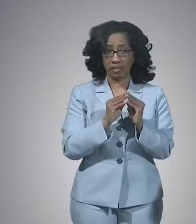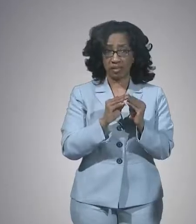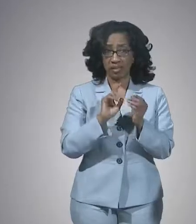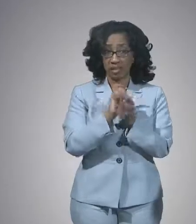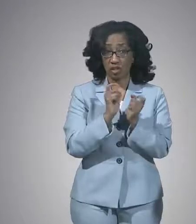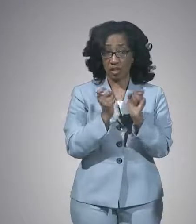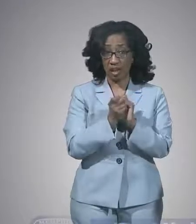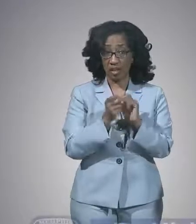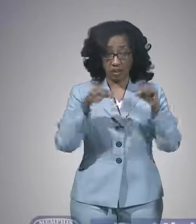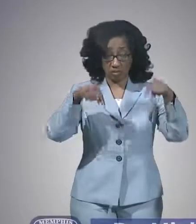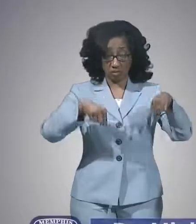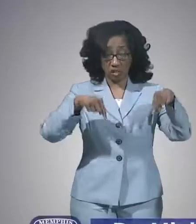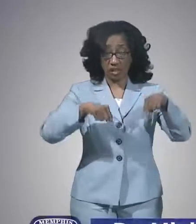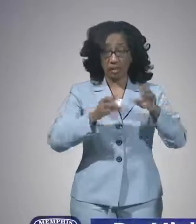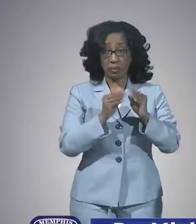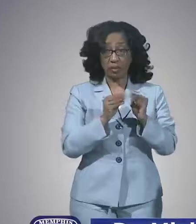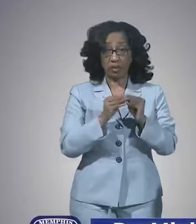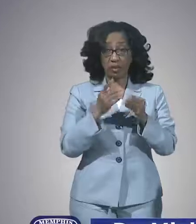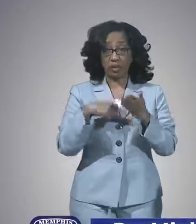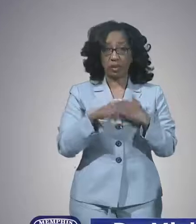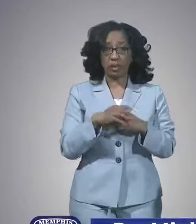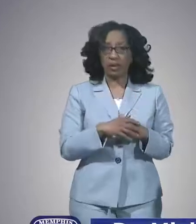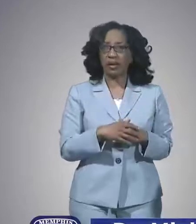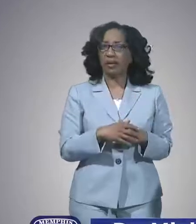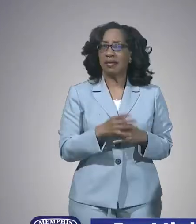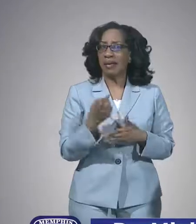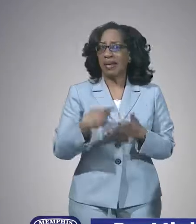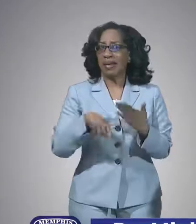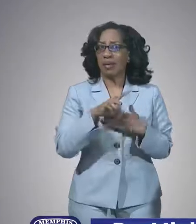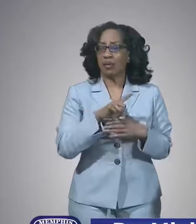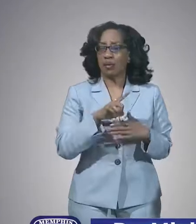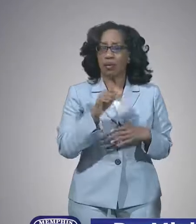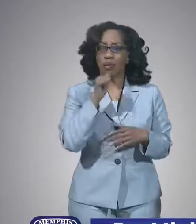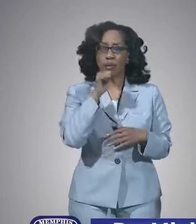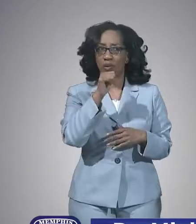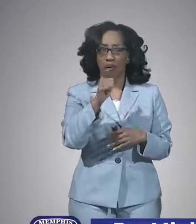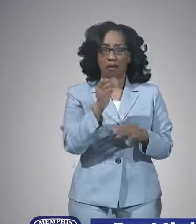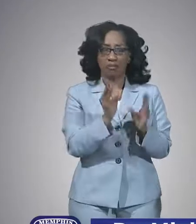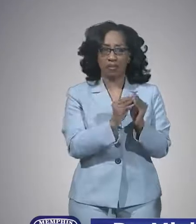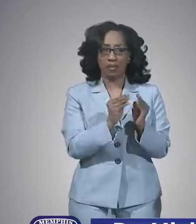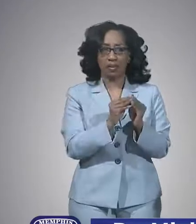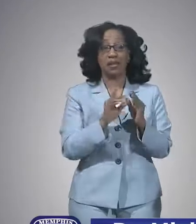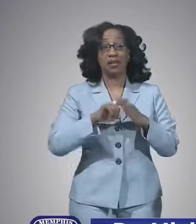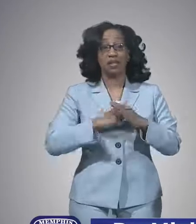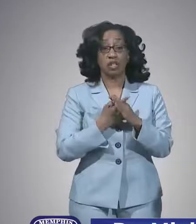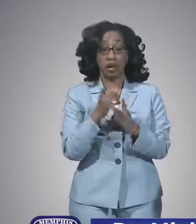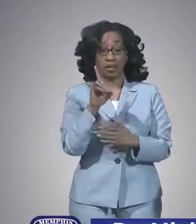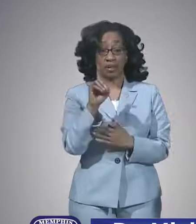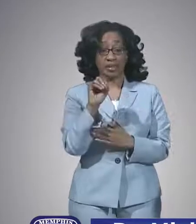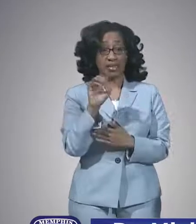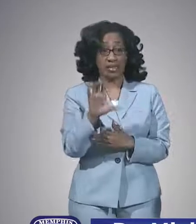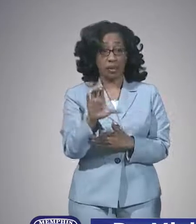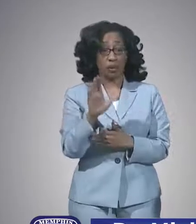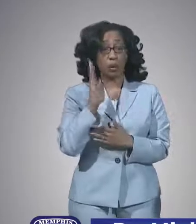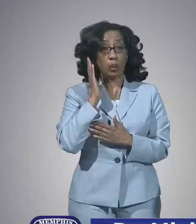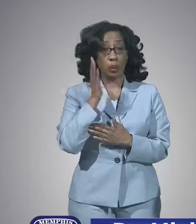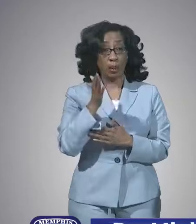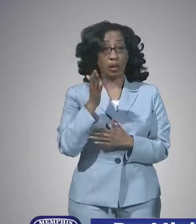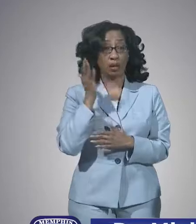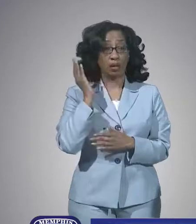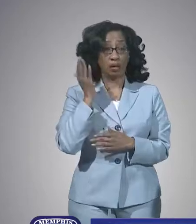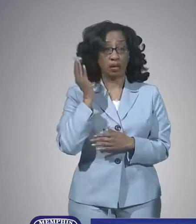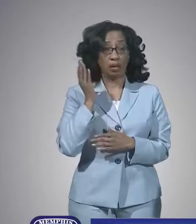the briefing schedule, so I don't believe that we'll be briefing next week. And then starting in December, we will be briefing